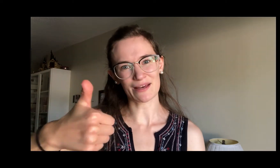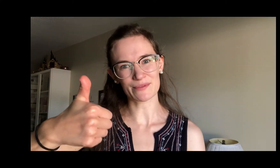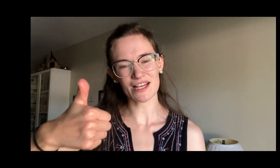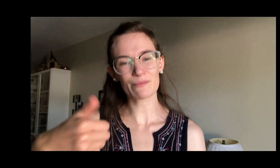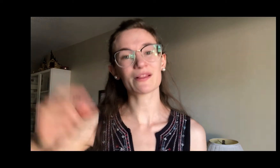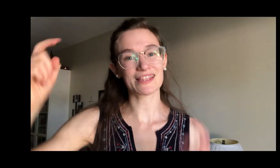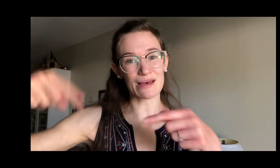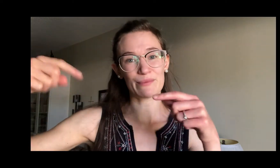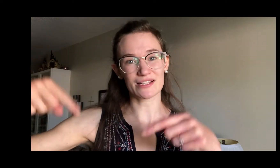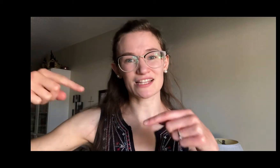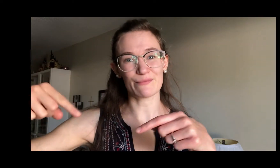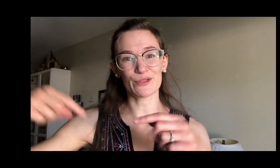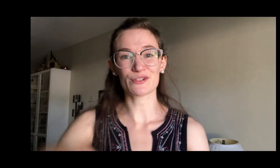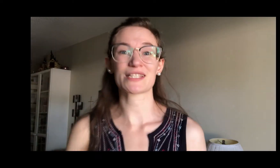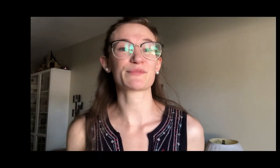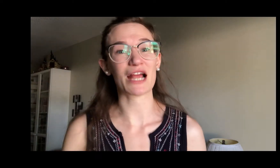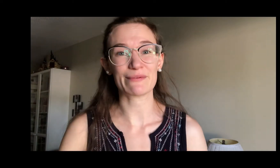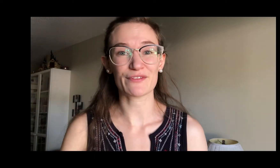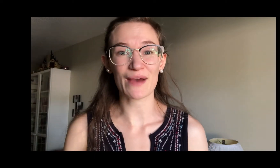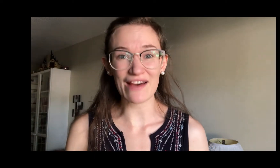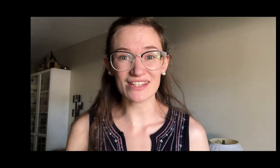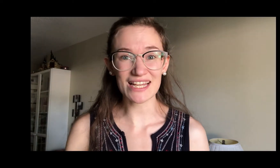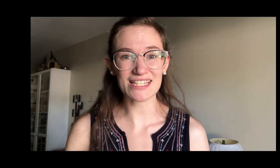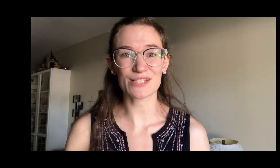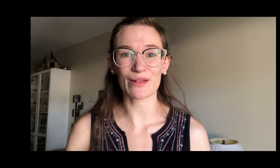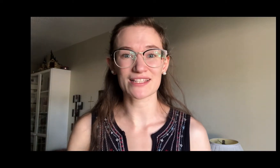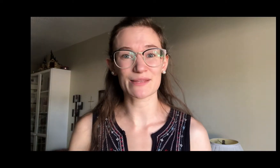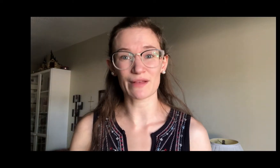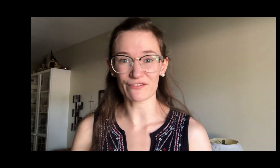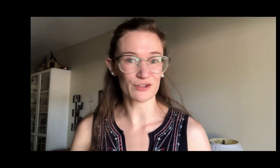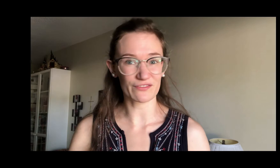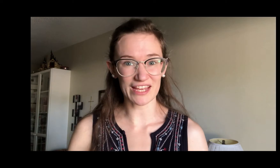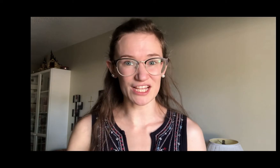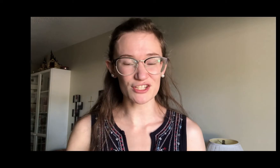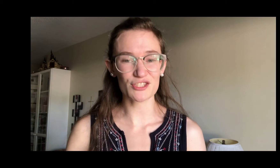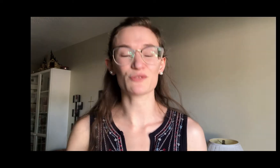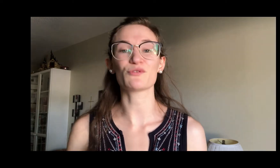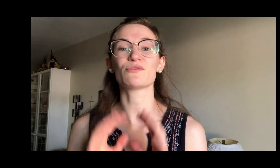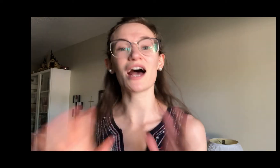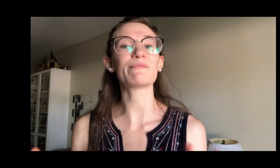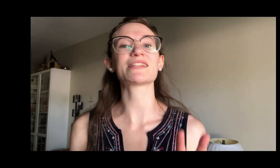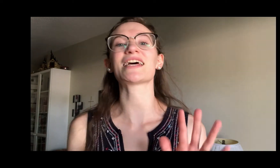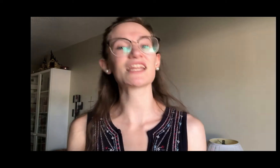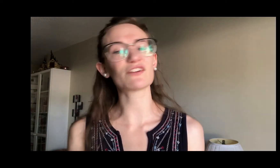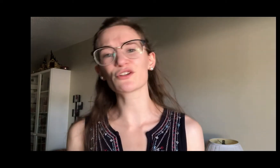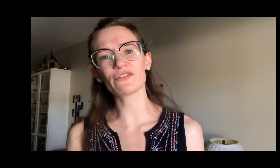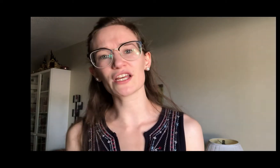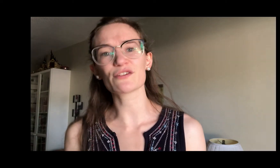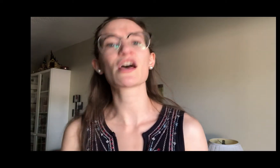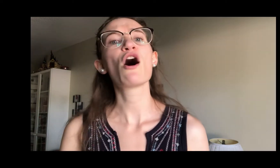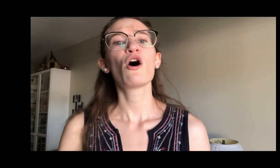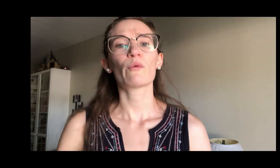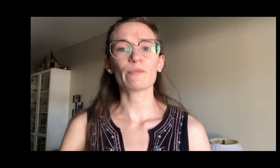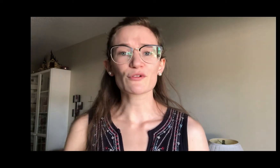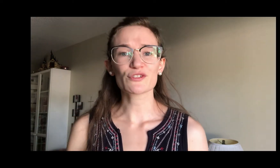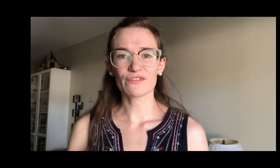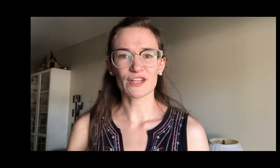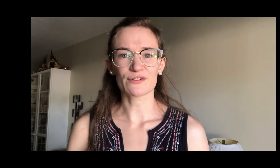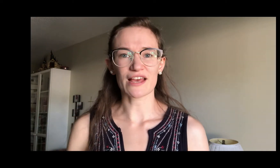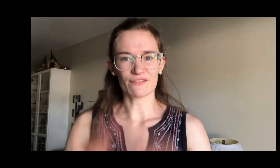thumbs up. Click that button down below to subscribe if you haven't yet, as well as the bell for notifications so you do not miss any of our new videos. We post new videos